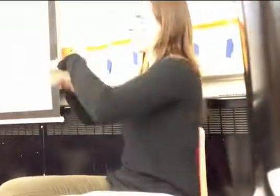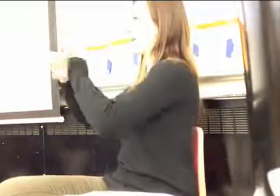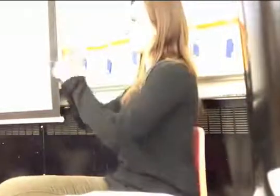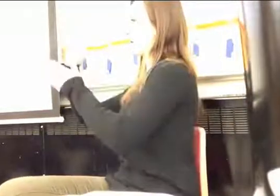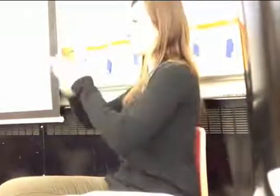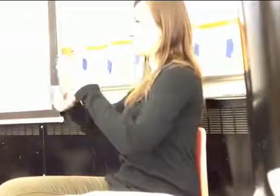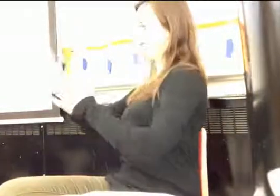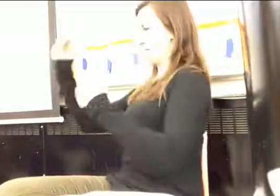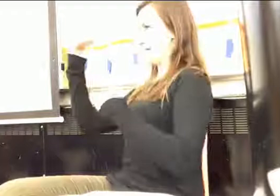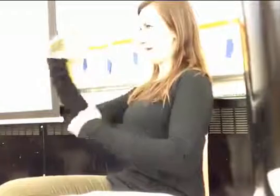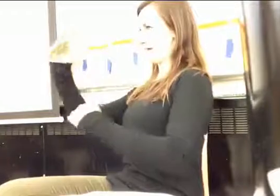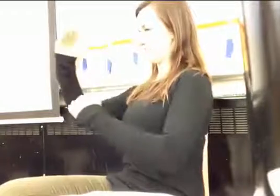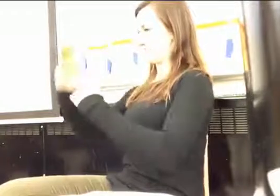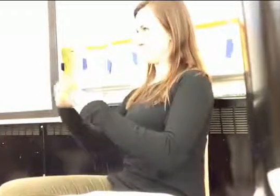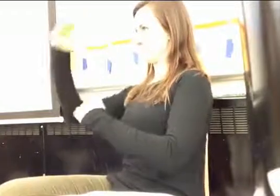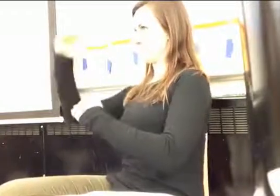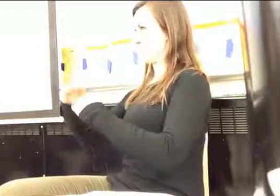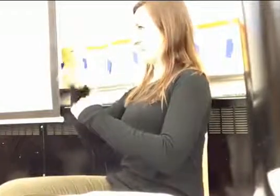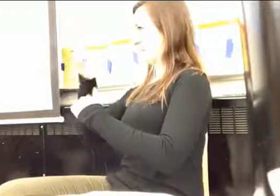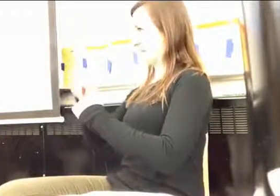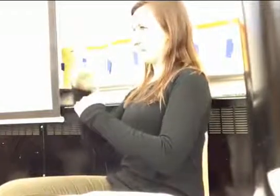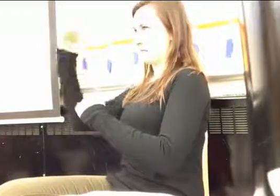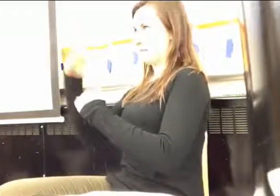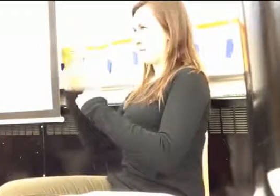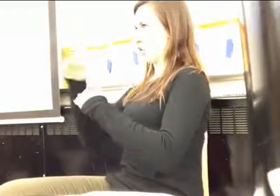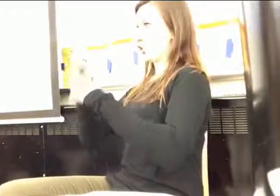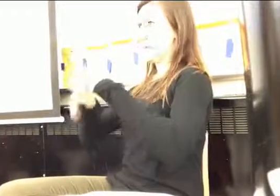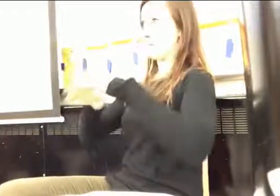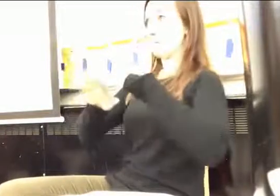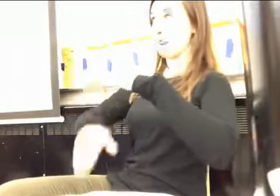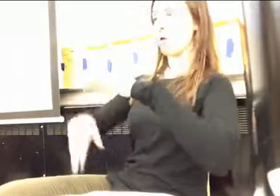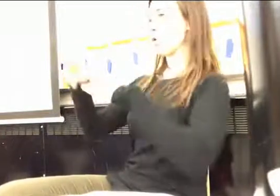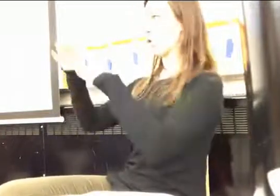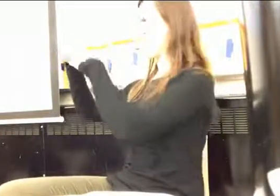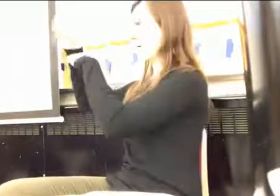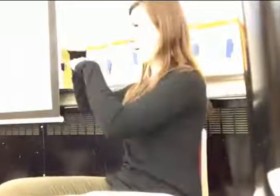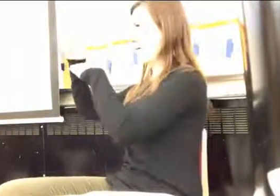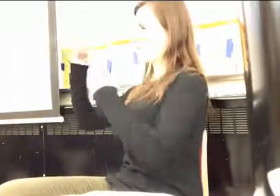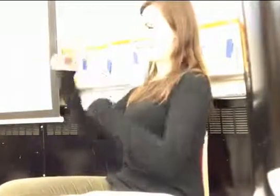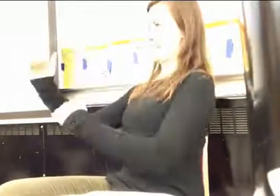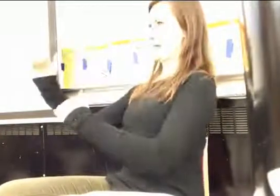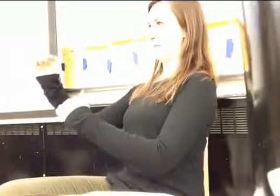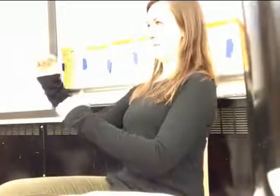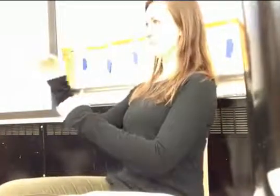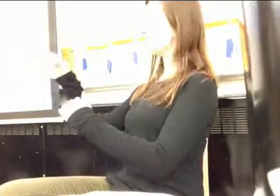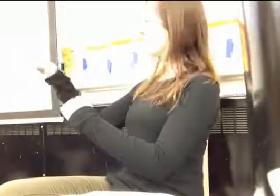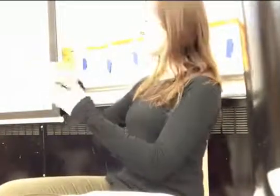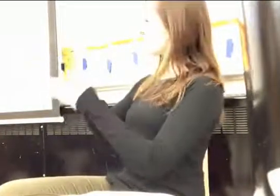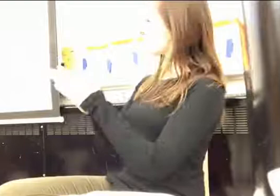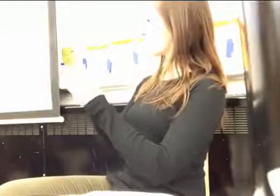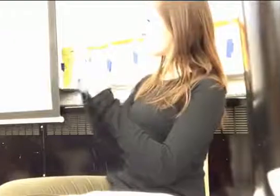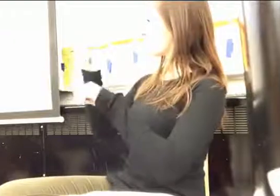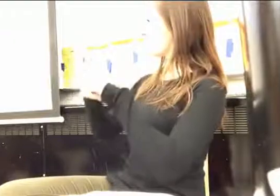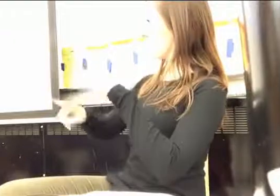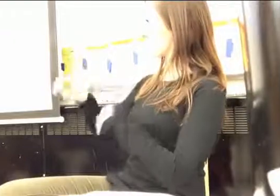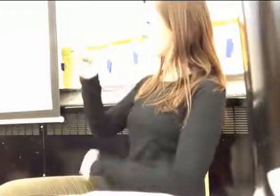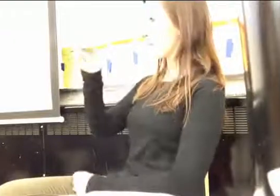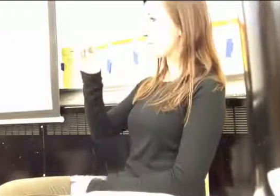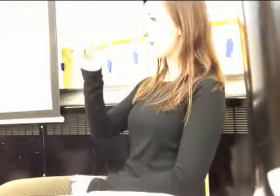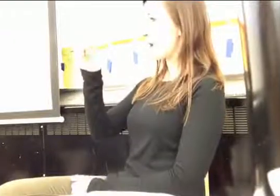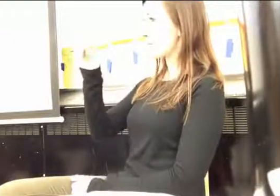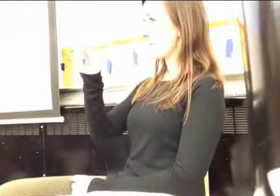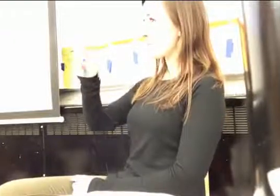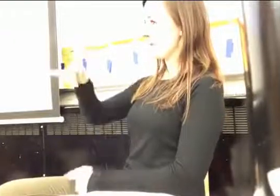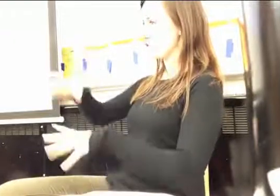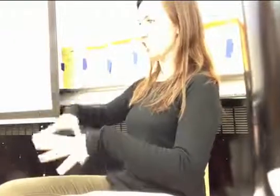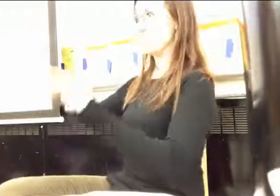can actually be sued for it. So even if you made like a monopoly, like it wouldn't. You can't make a monopoly anymore because monopolies are illegal. So